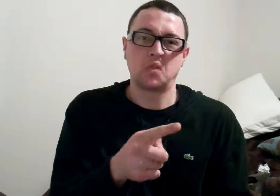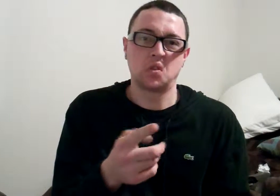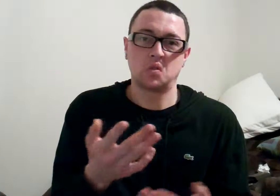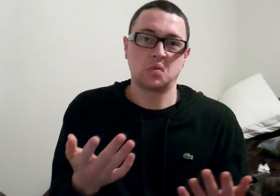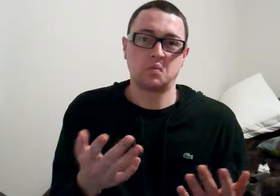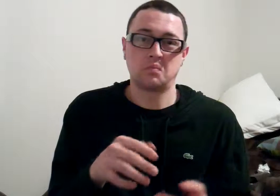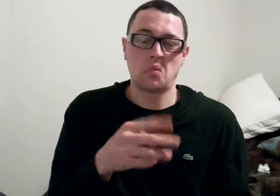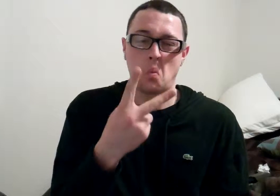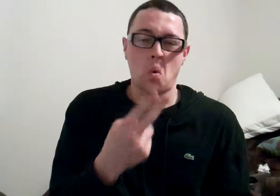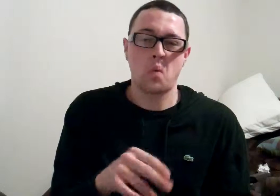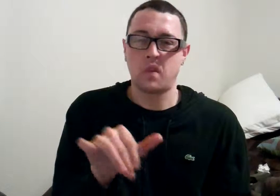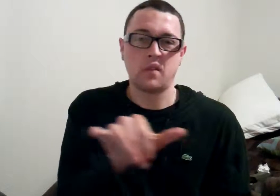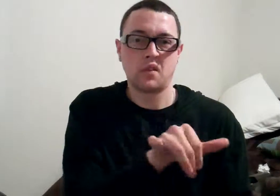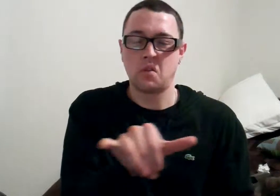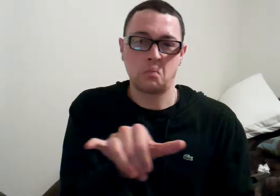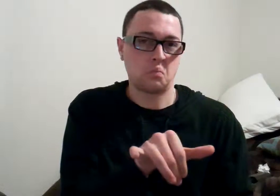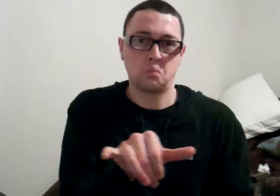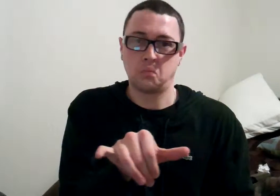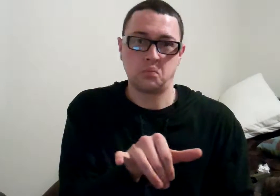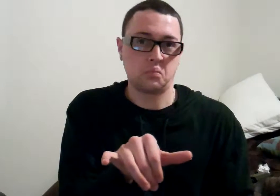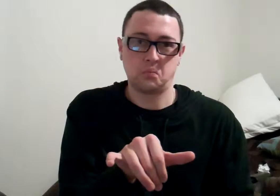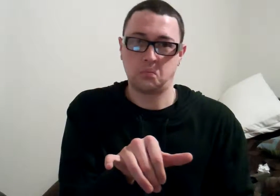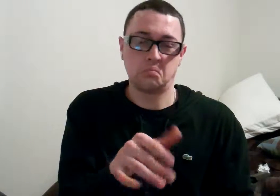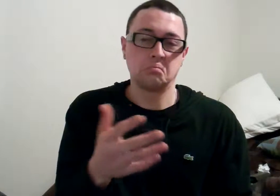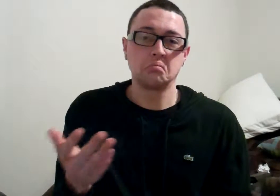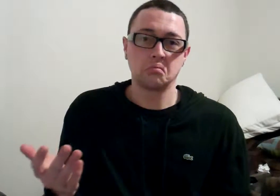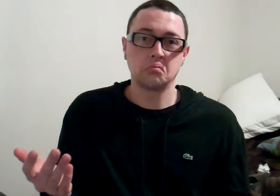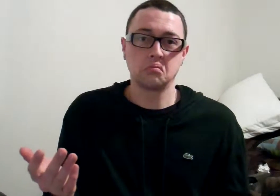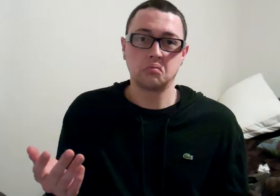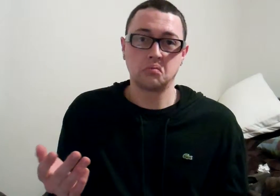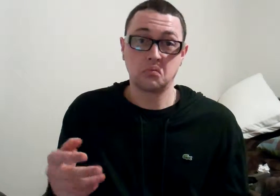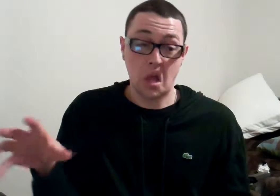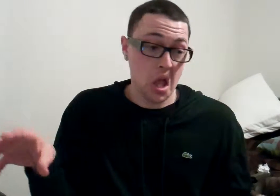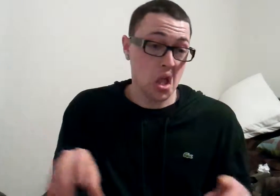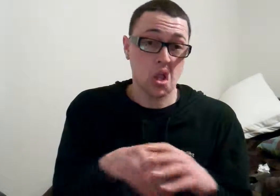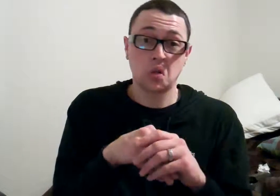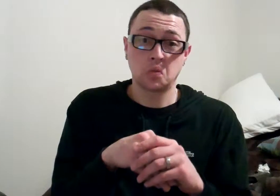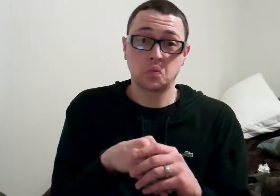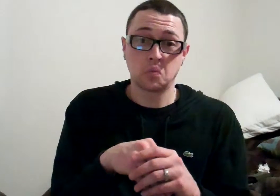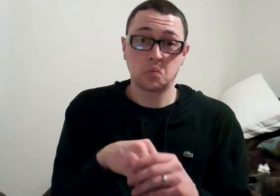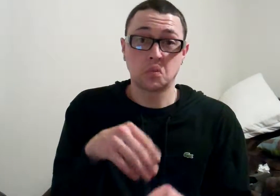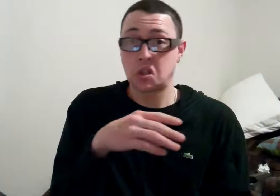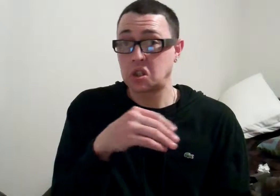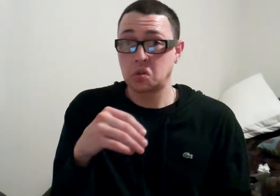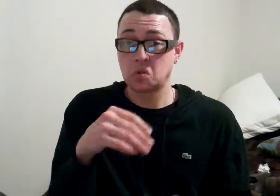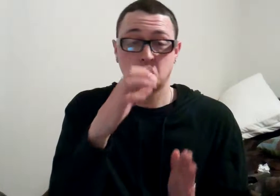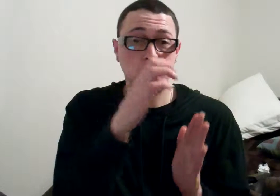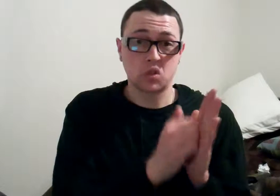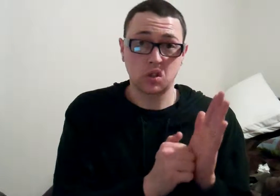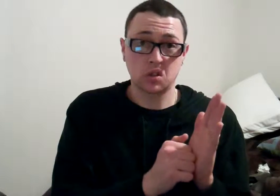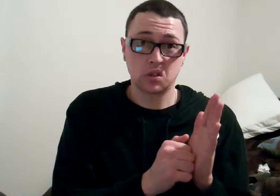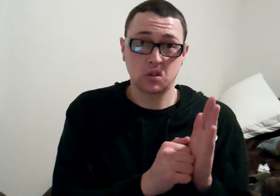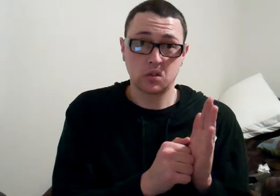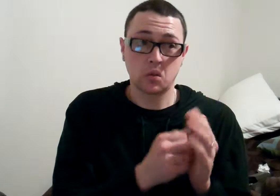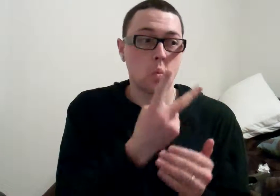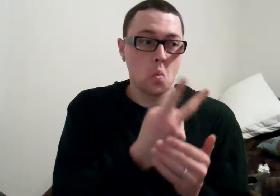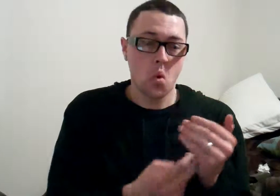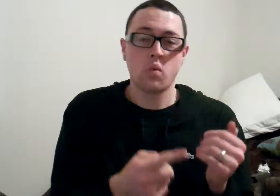same. And then adding, subtracting are also the same. So for multiplying and dividing, there's